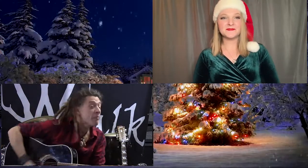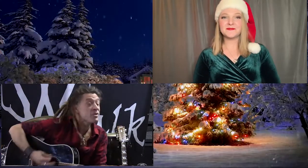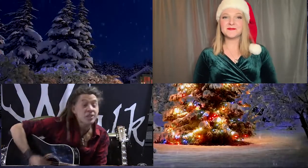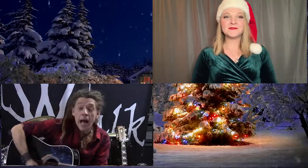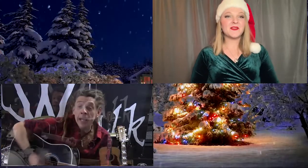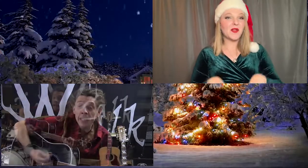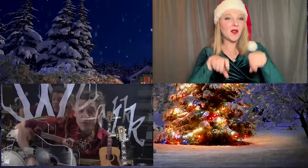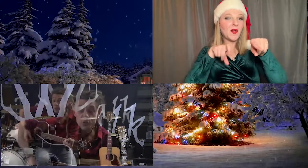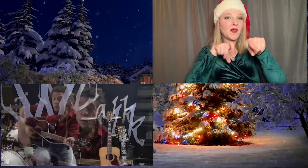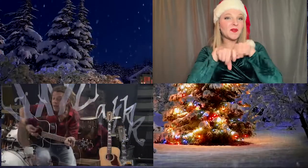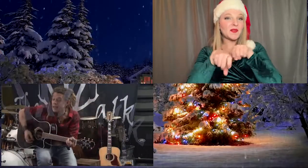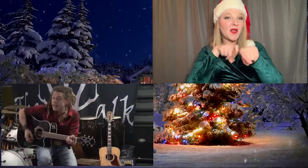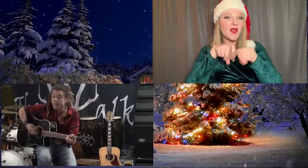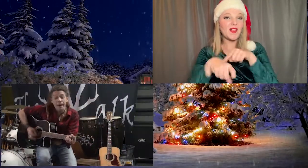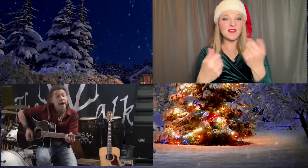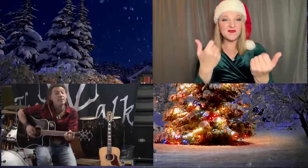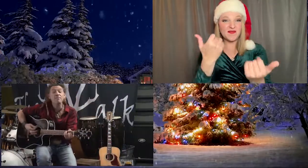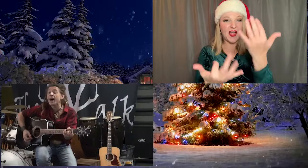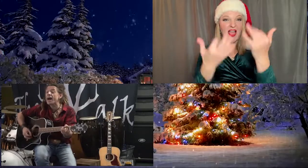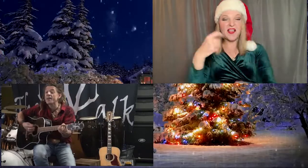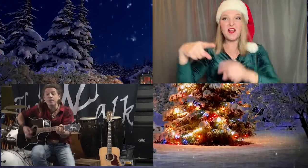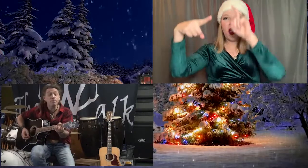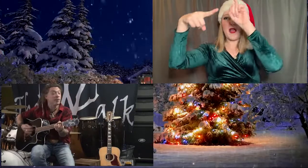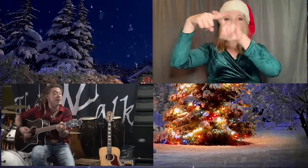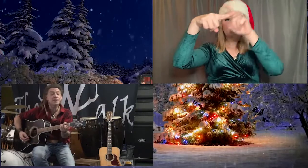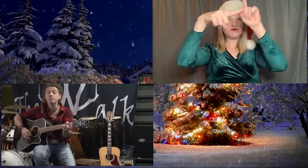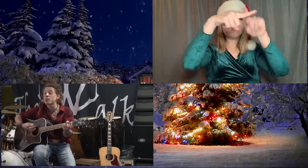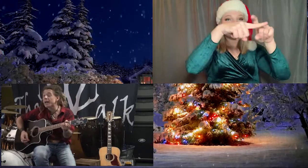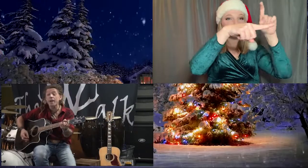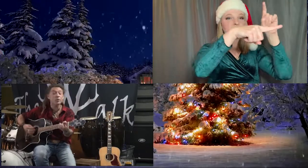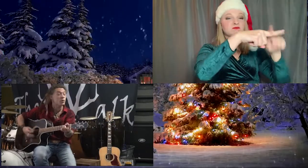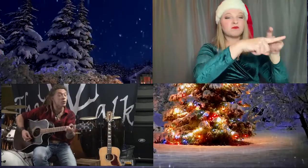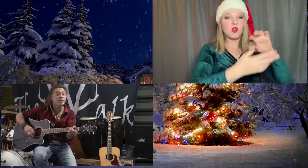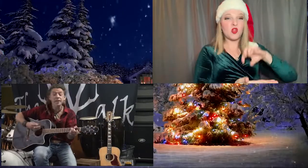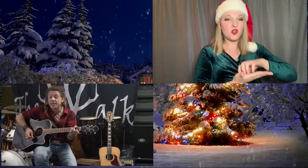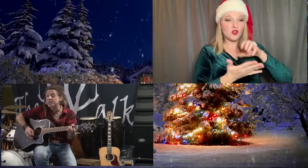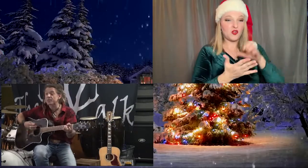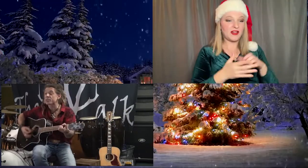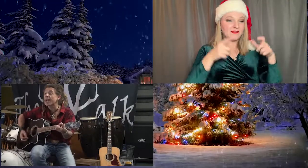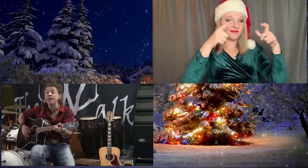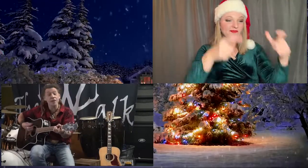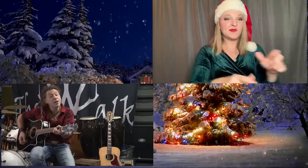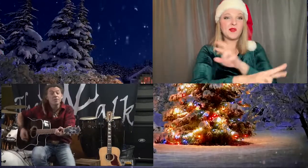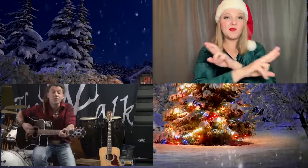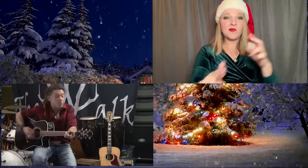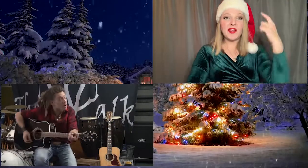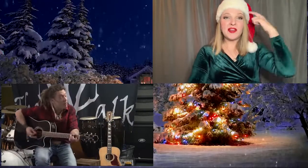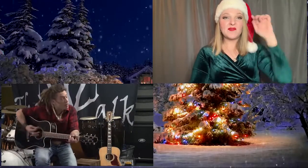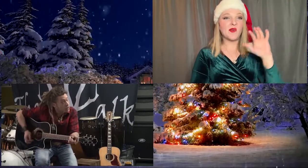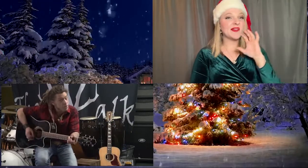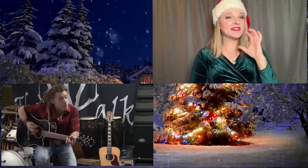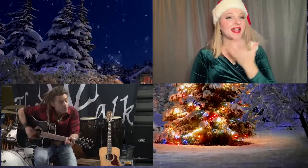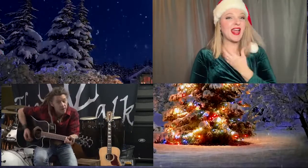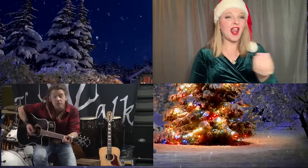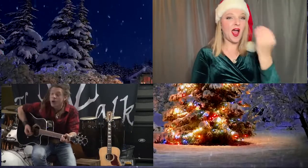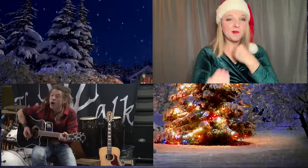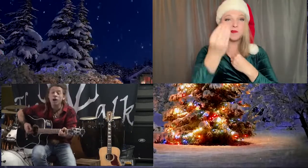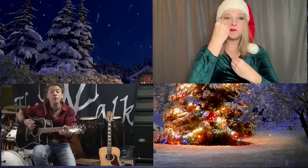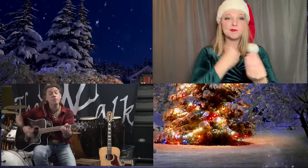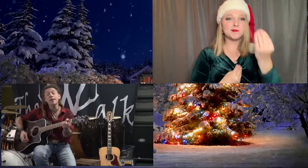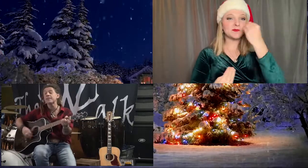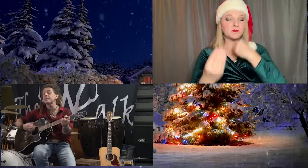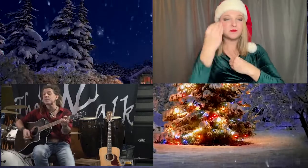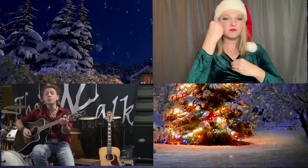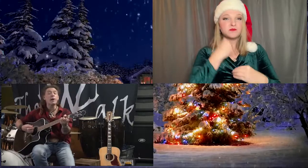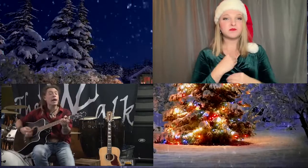yeah. I've got the stockings ready by the fireplace, put out the cookies for Santa to stuff his face.